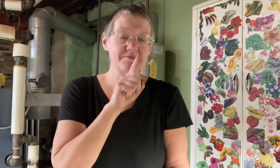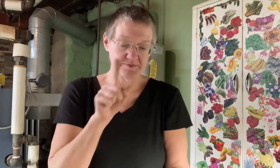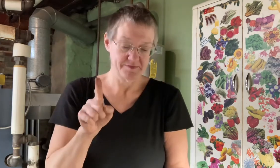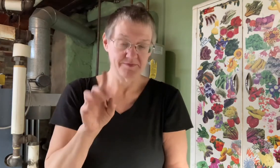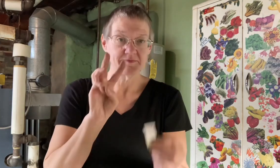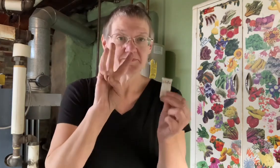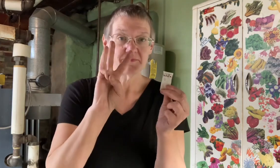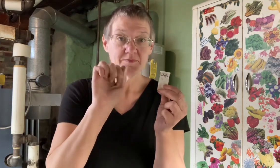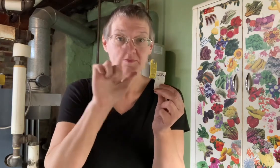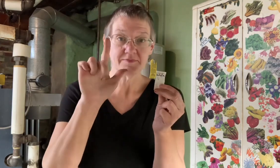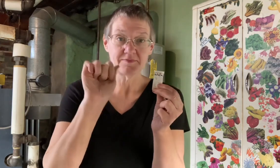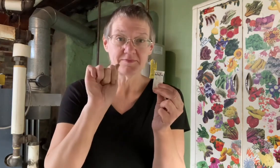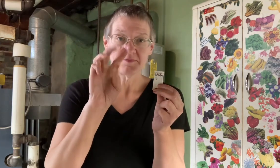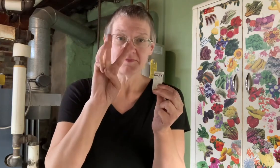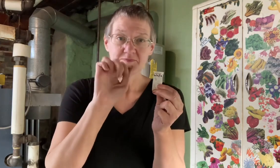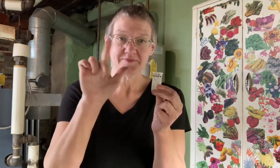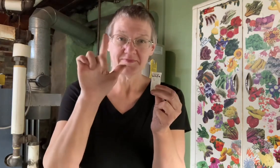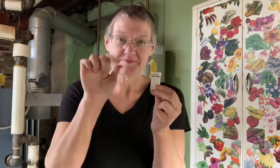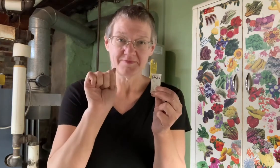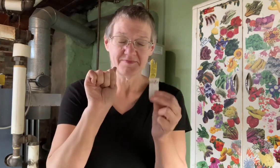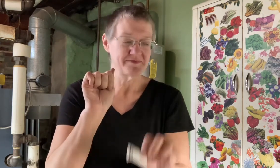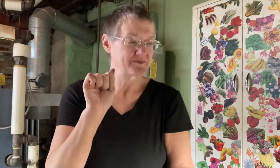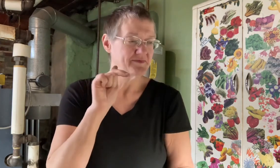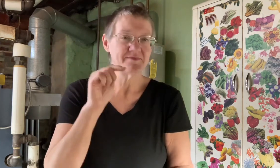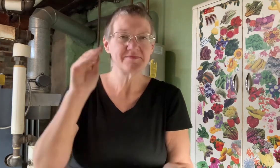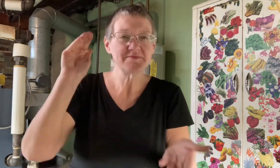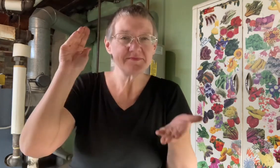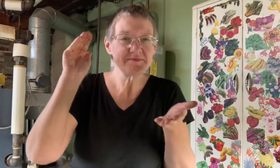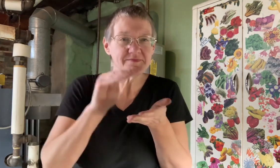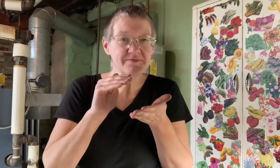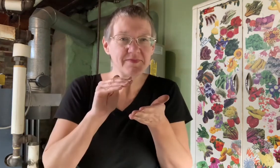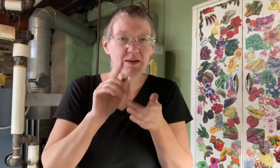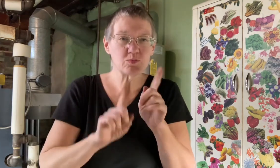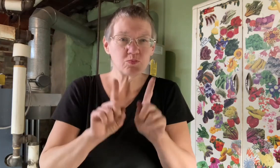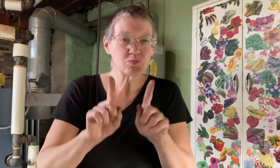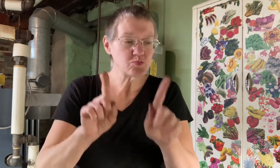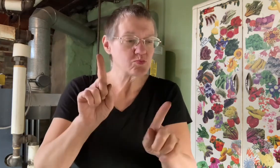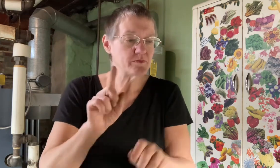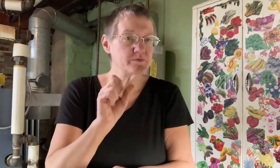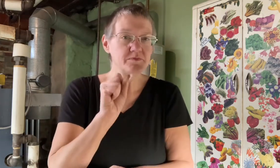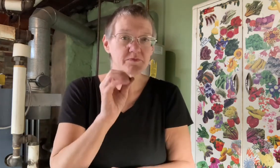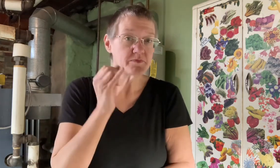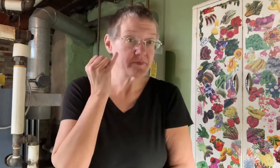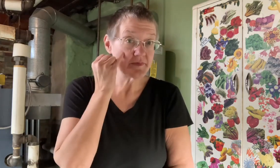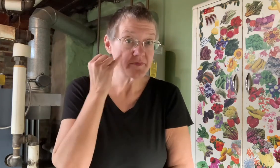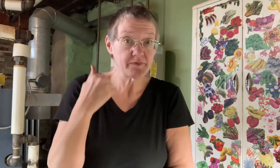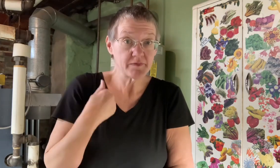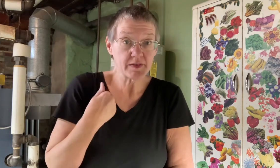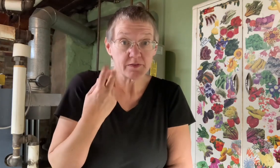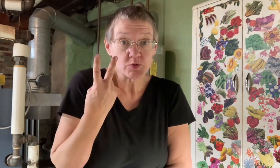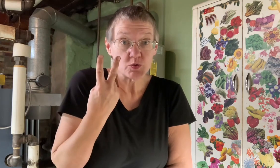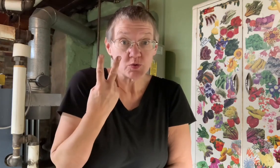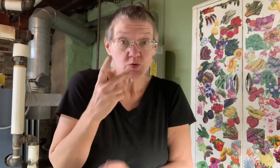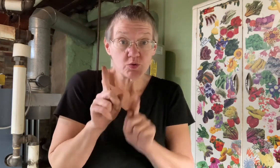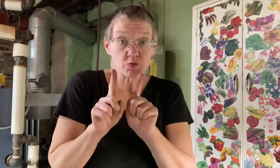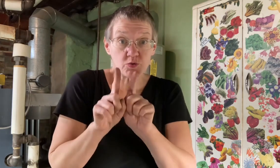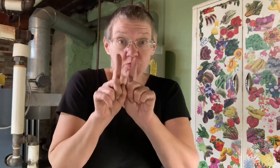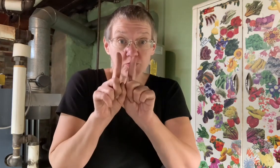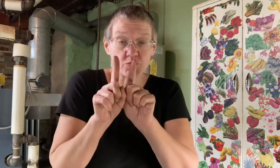These are Walla Walla onions. And less of them germinated, so if I have 2